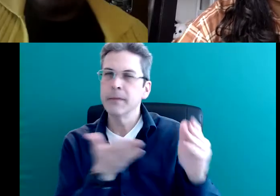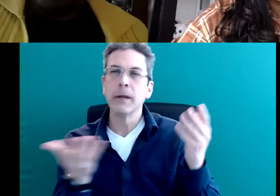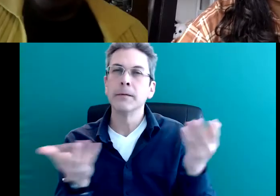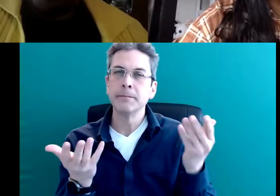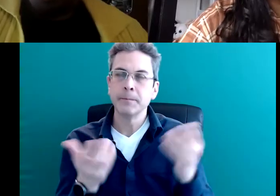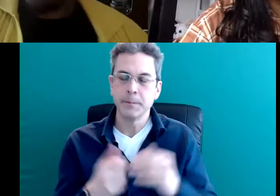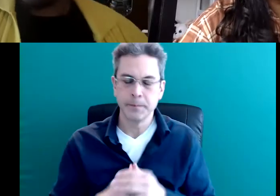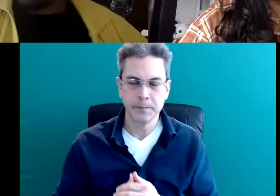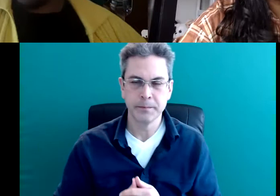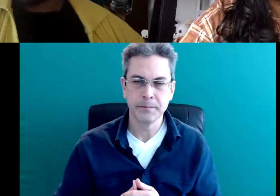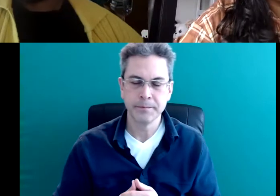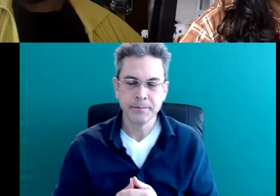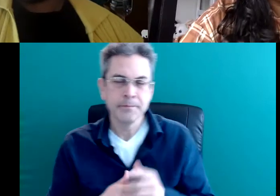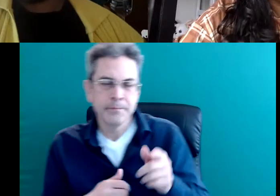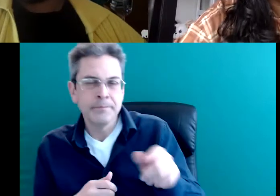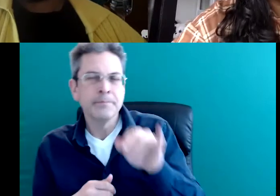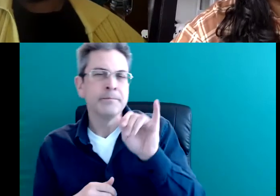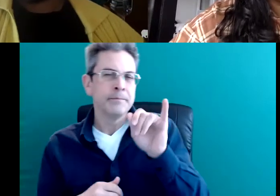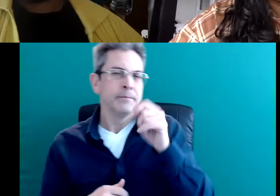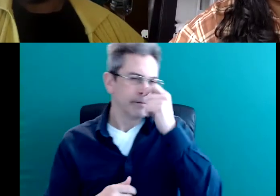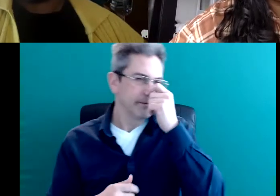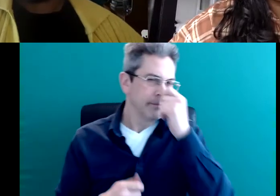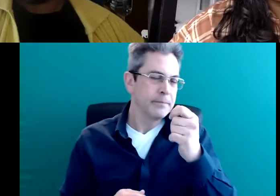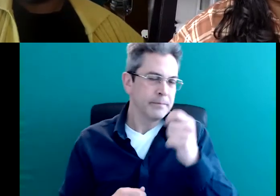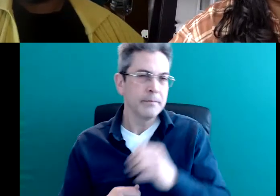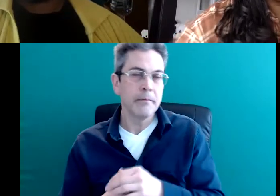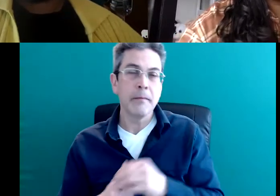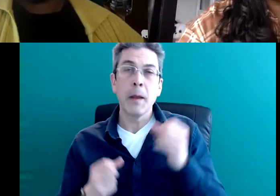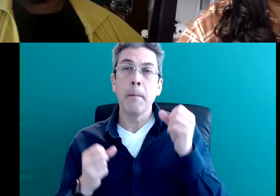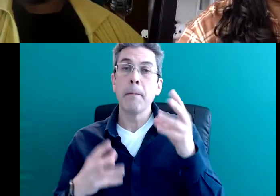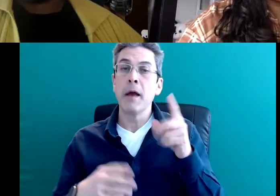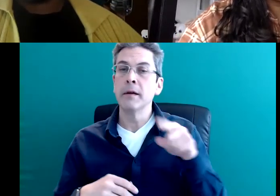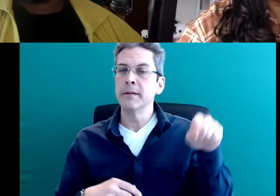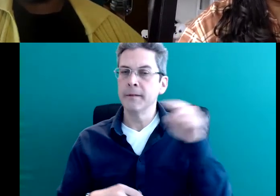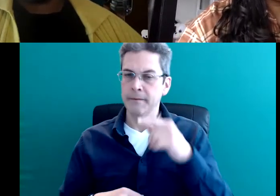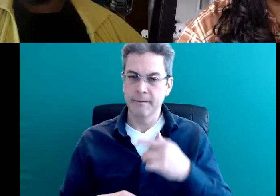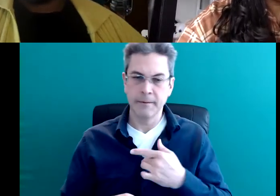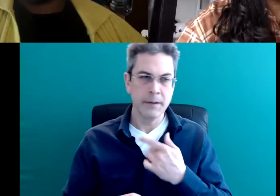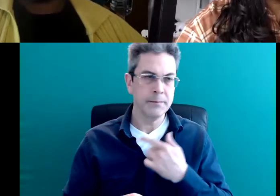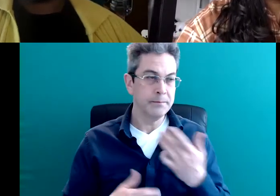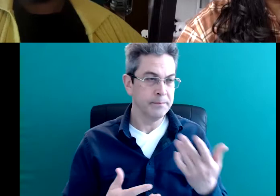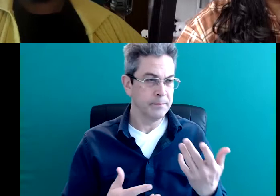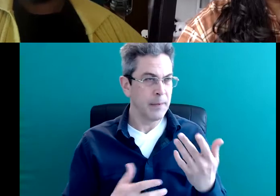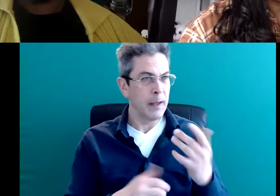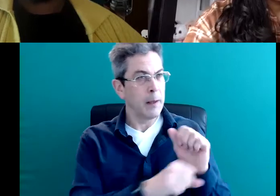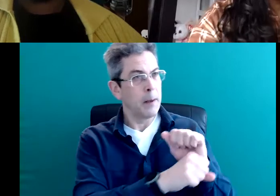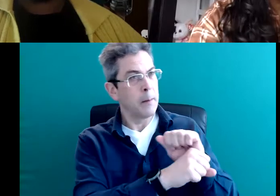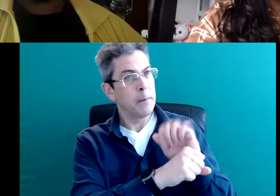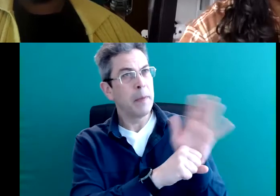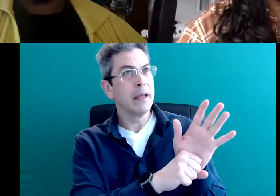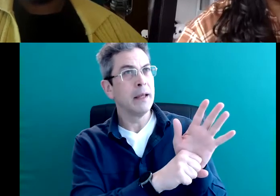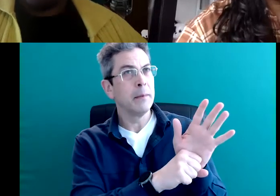it's really interesting because a lot of people see the pandemic as a space in